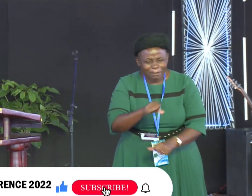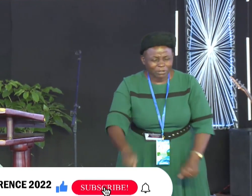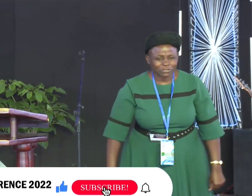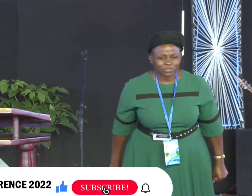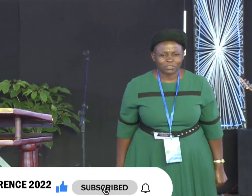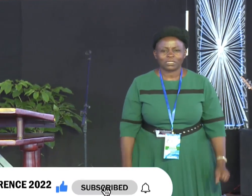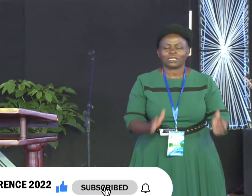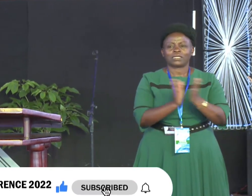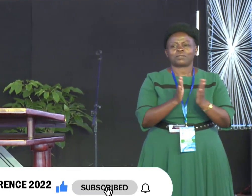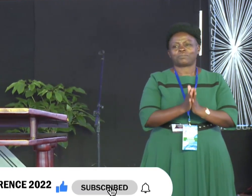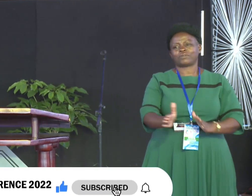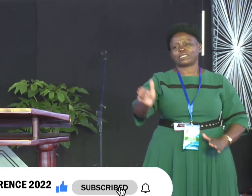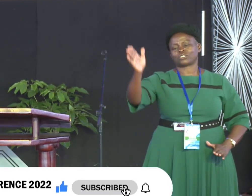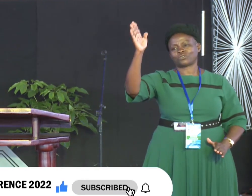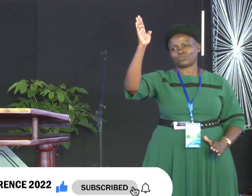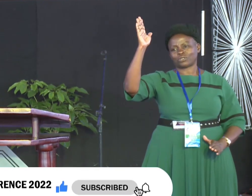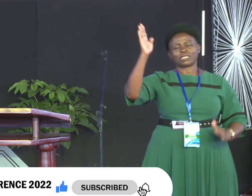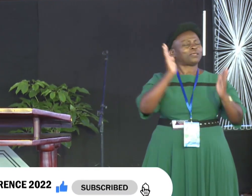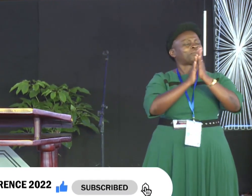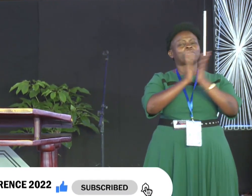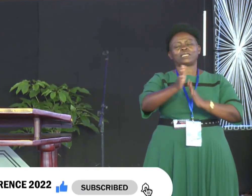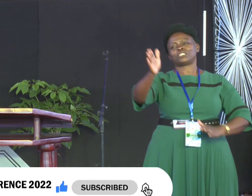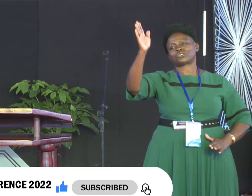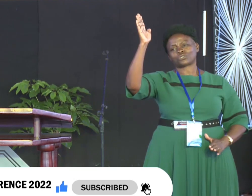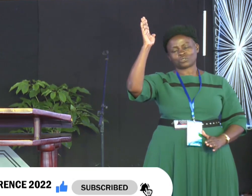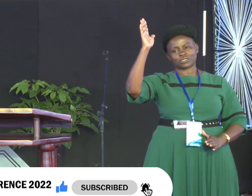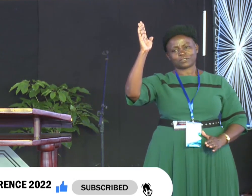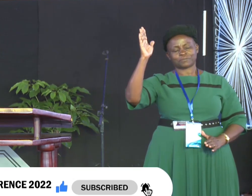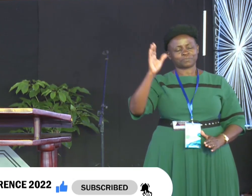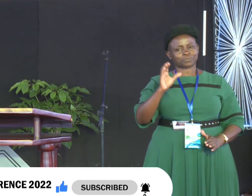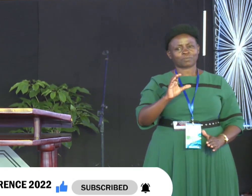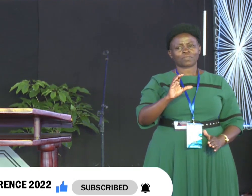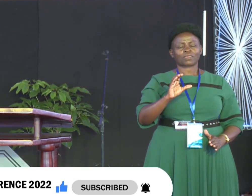about. Praise our Lord. Praise the Lord.